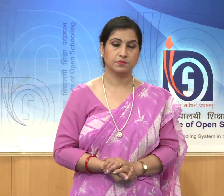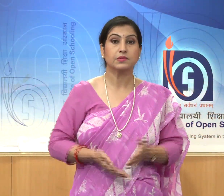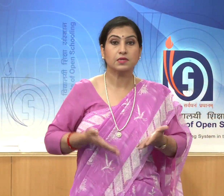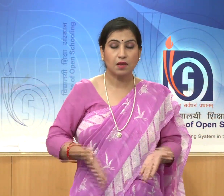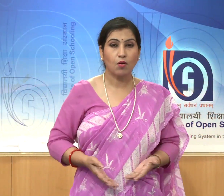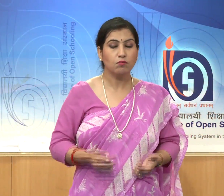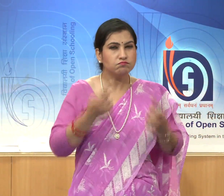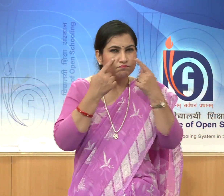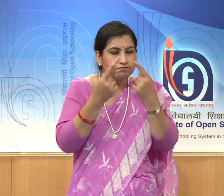Let us now assess